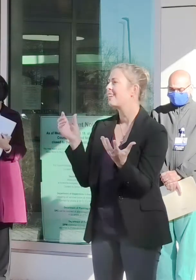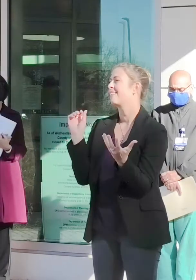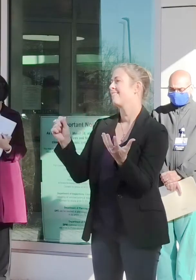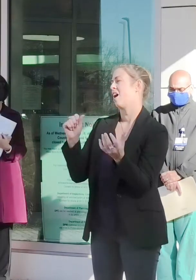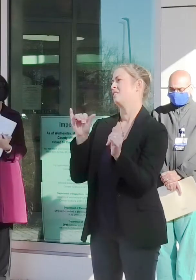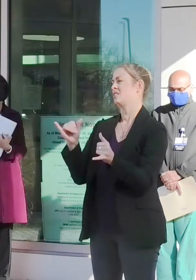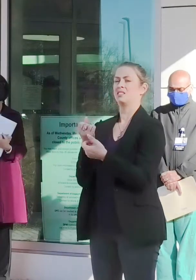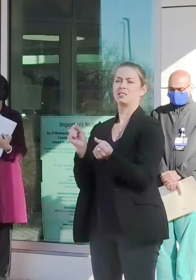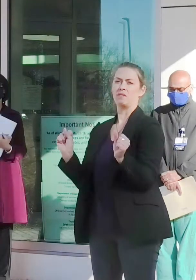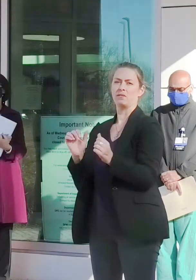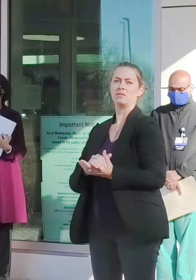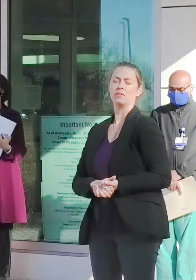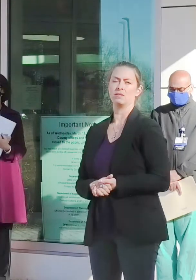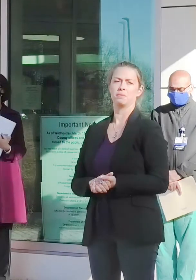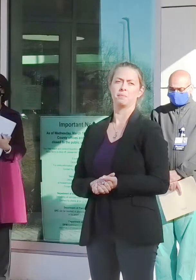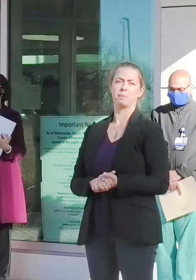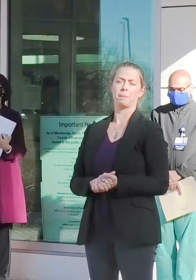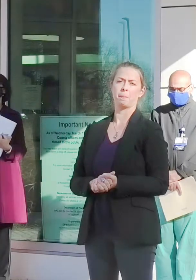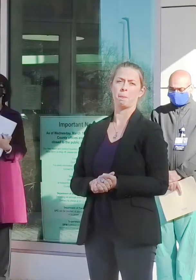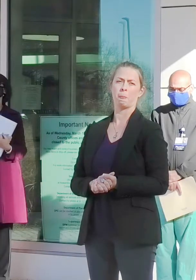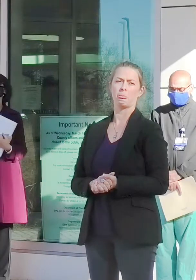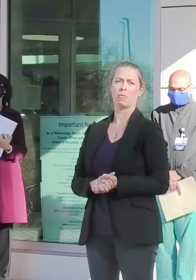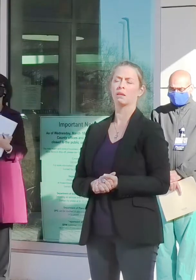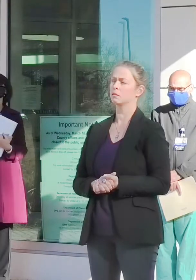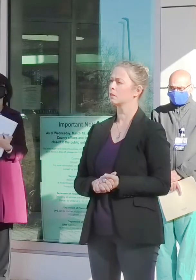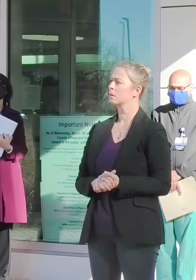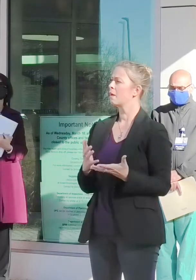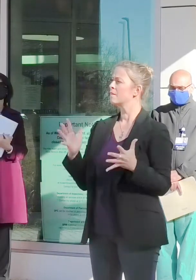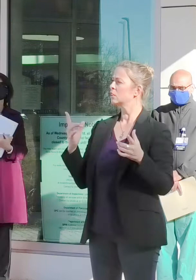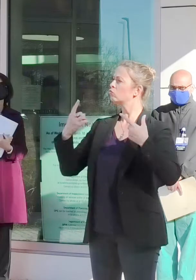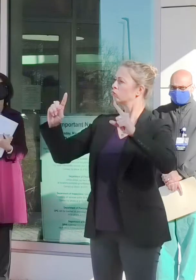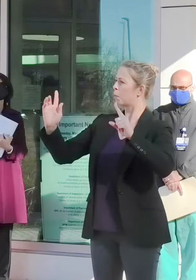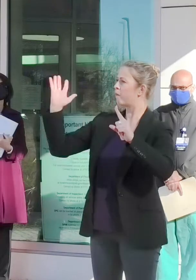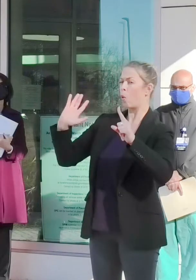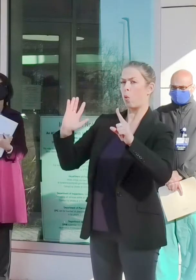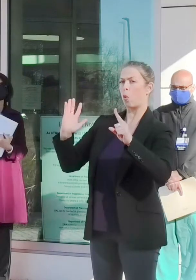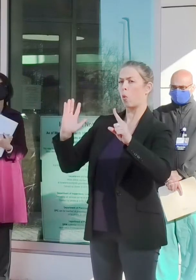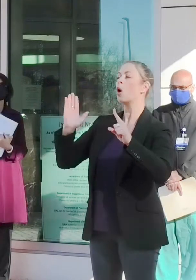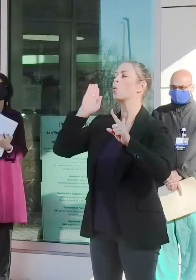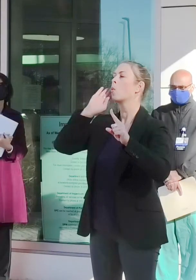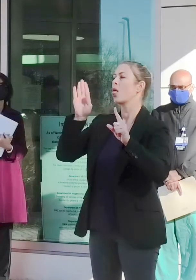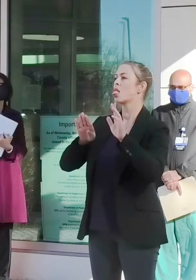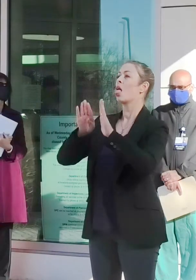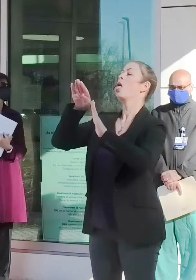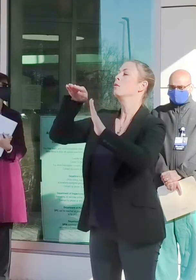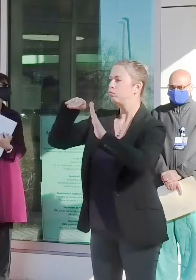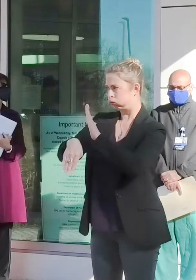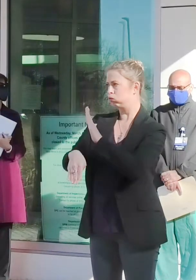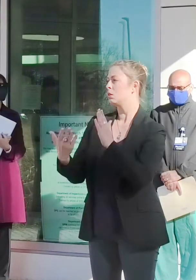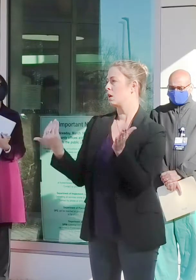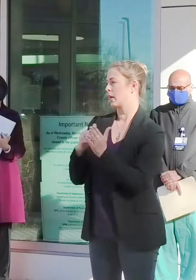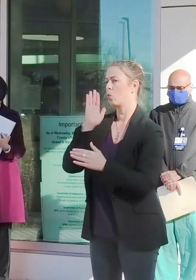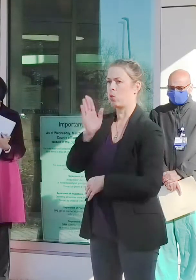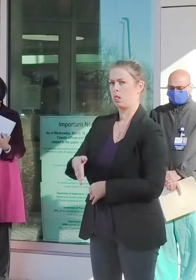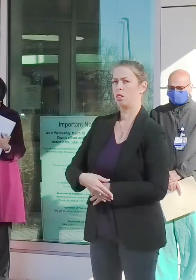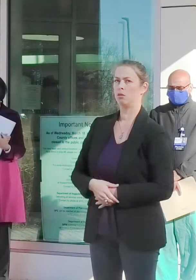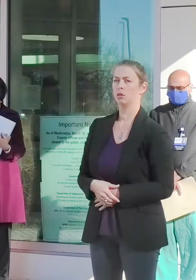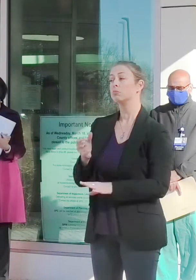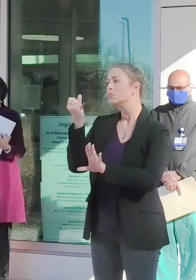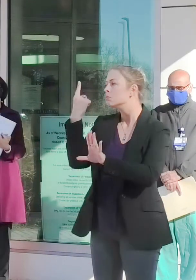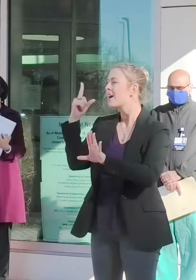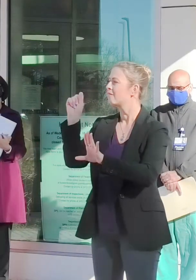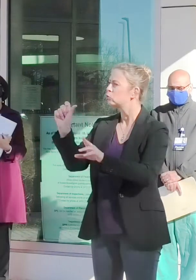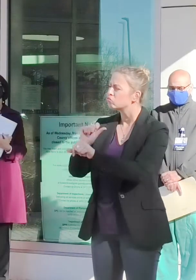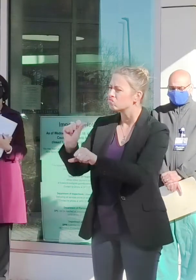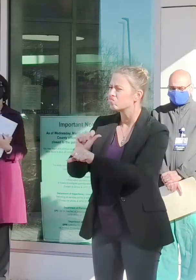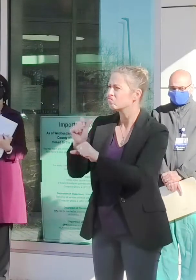safe. We've done it before, and we will crush this curve again. But we must do everything that we